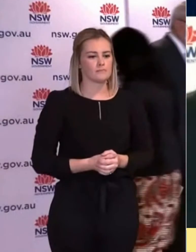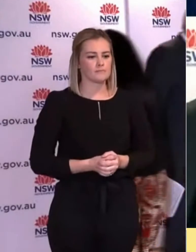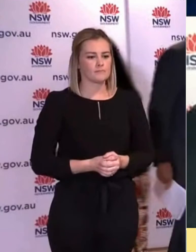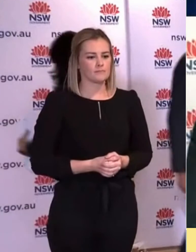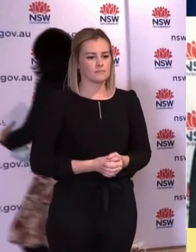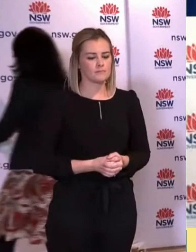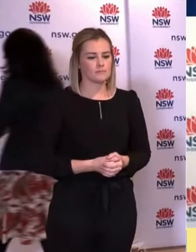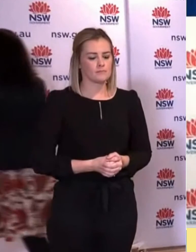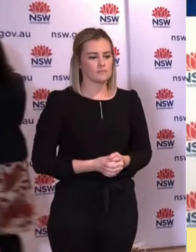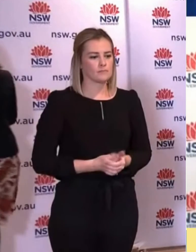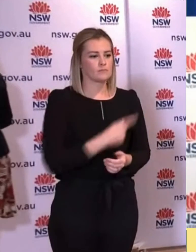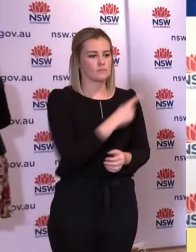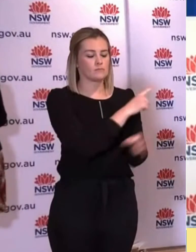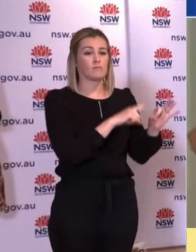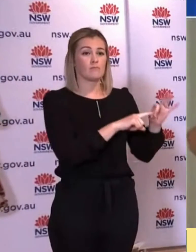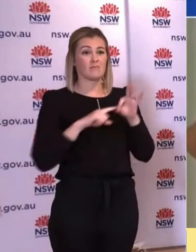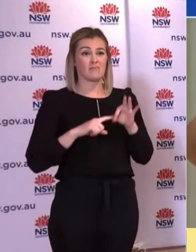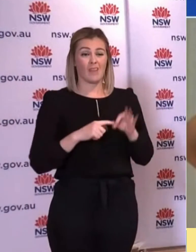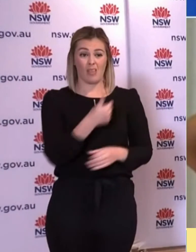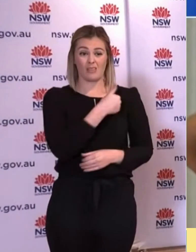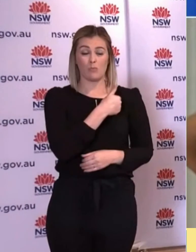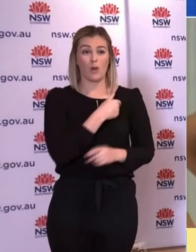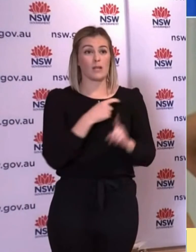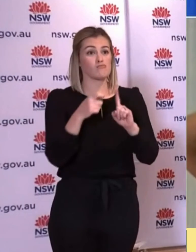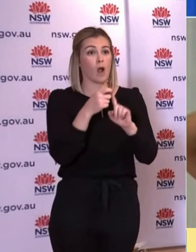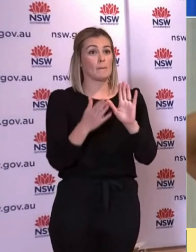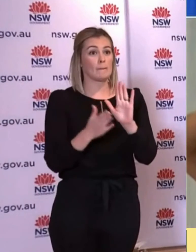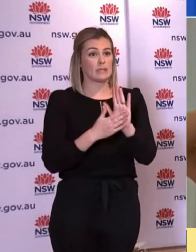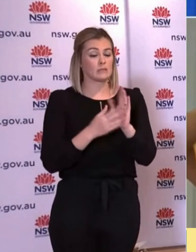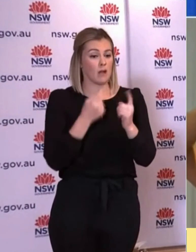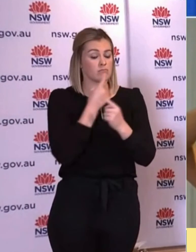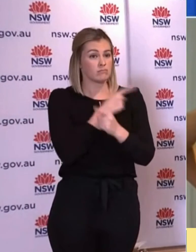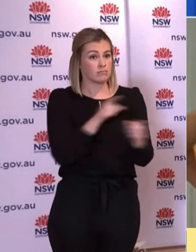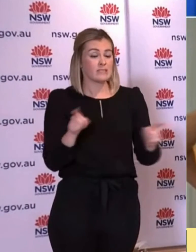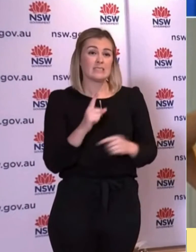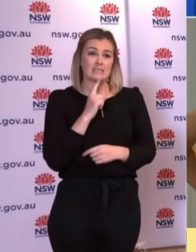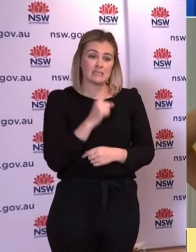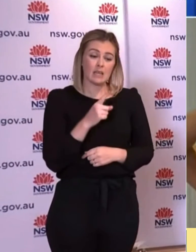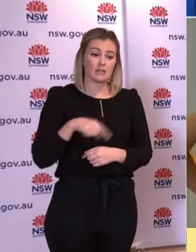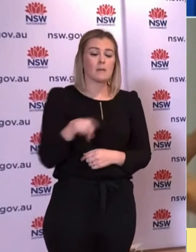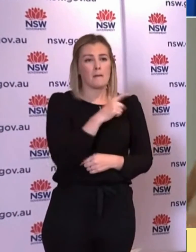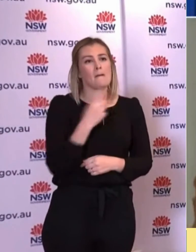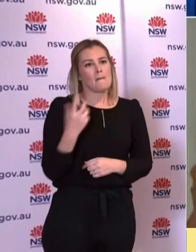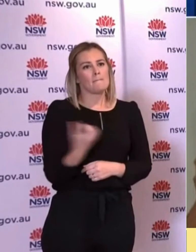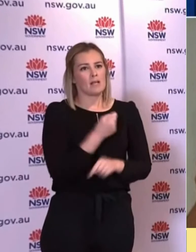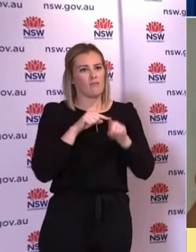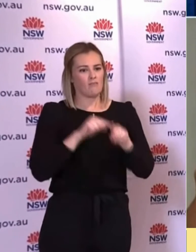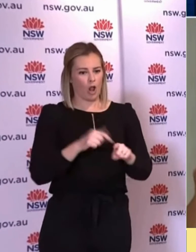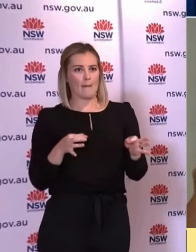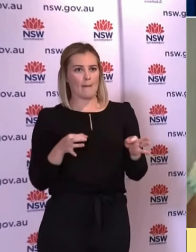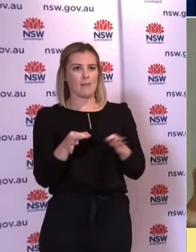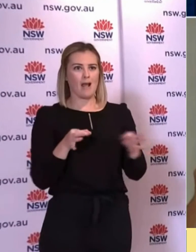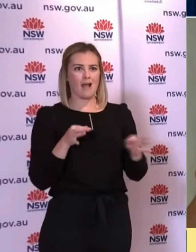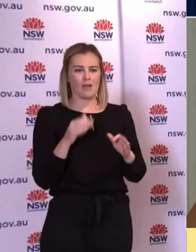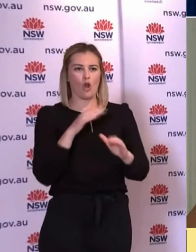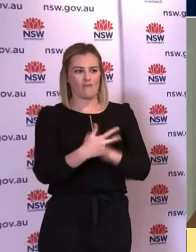This morning the Prime Minister was really urging other states to stick to the vaccination targets for the reopening plan, which is based on the Doherty Institute.